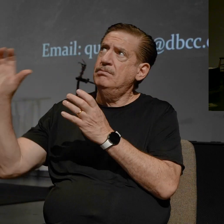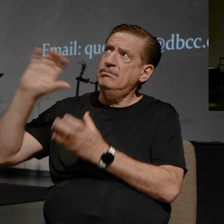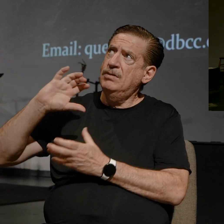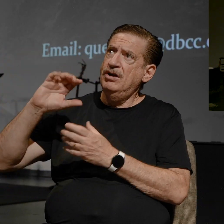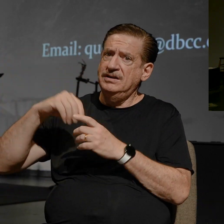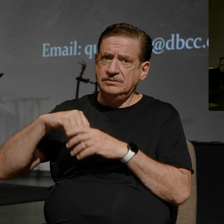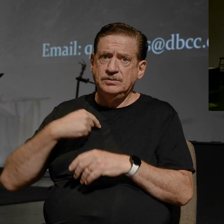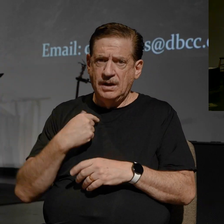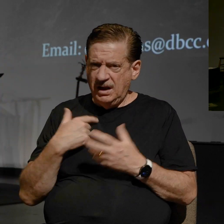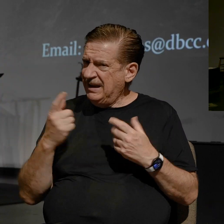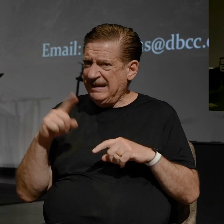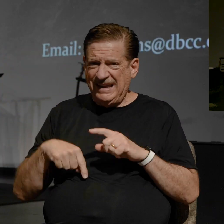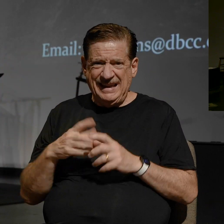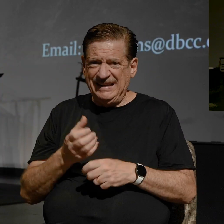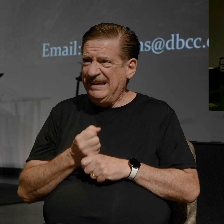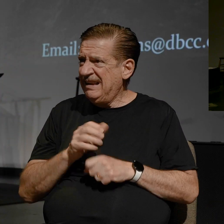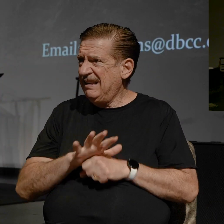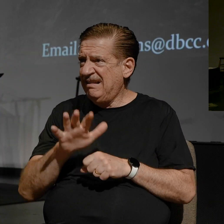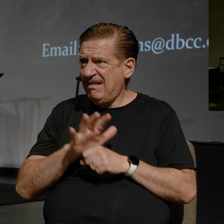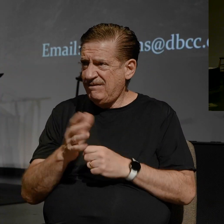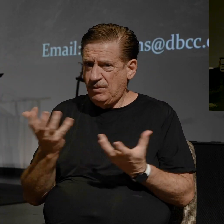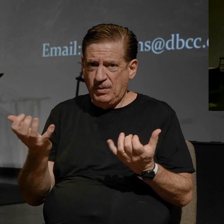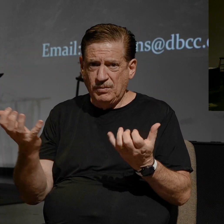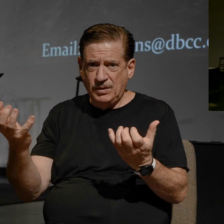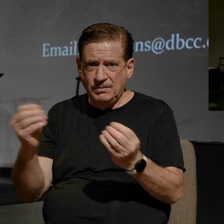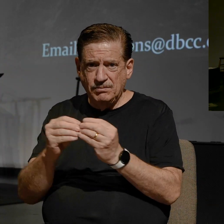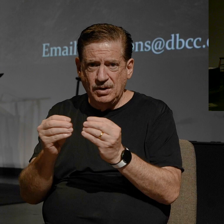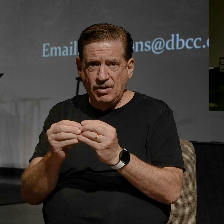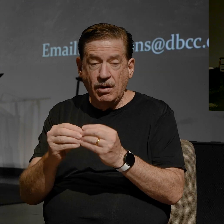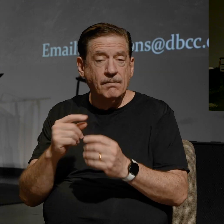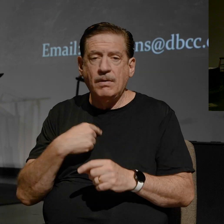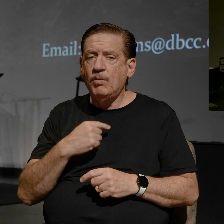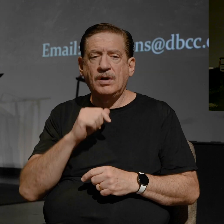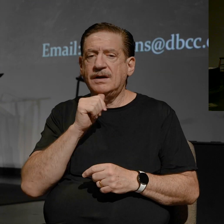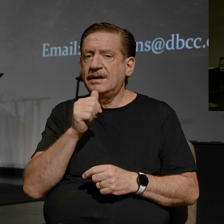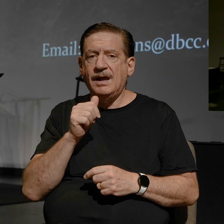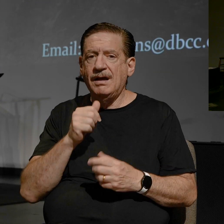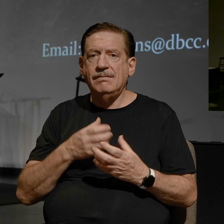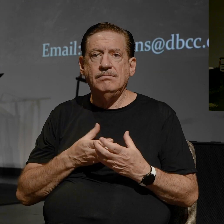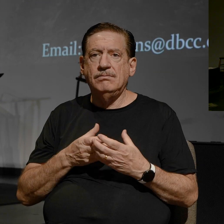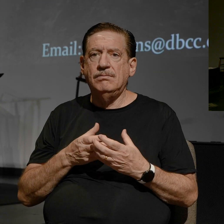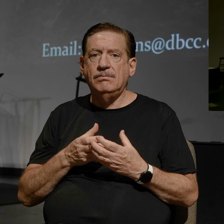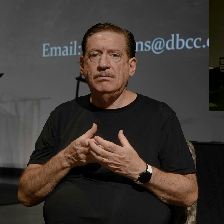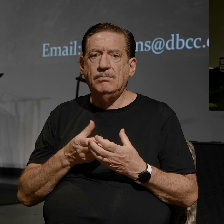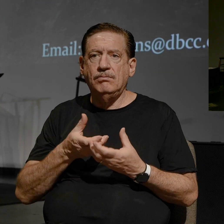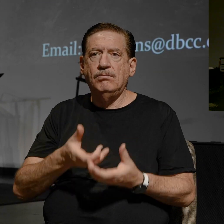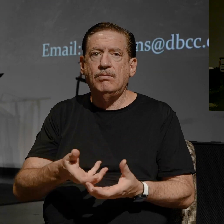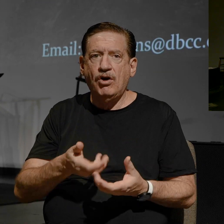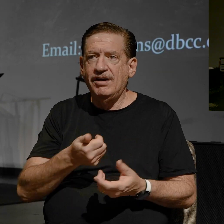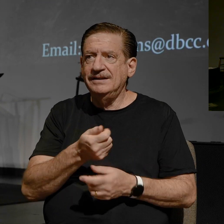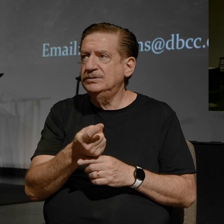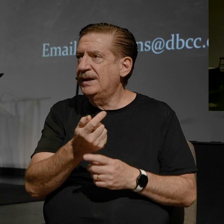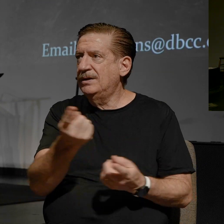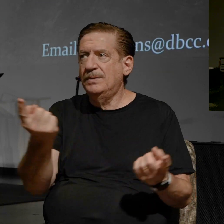fact, we can't get enough of it, but we're not really pouring into anyone else.